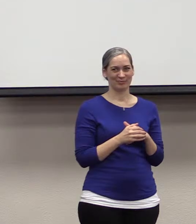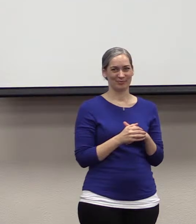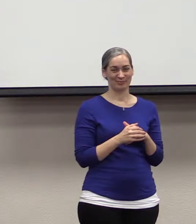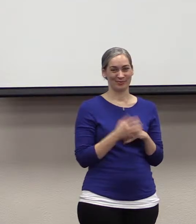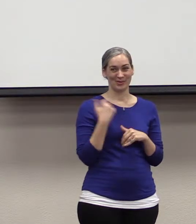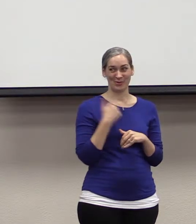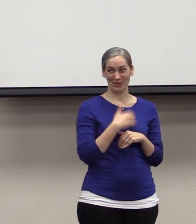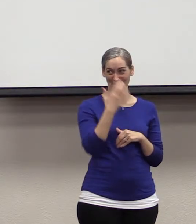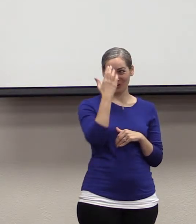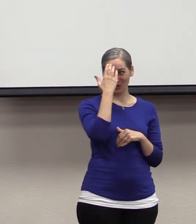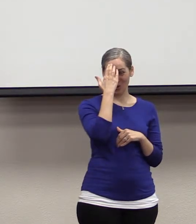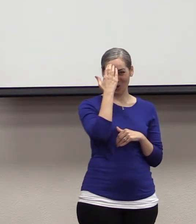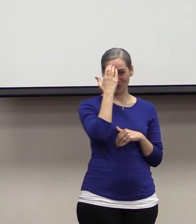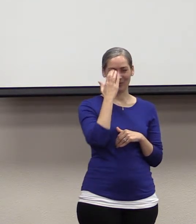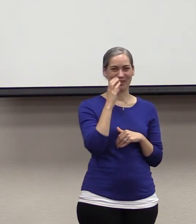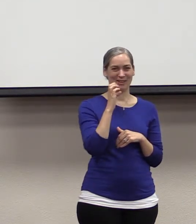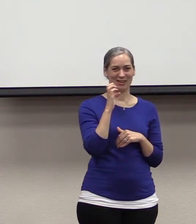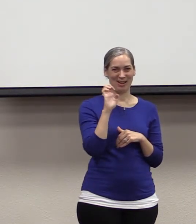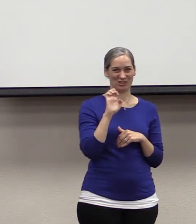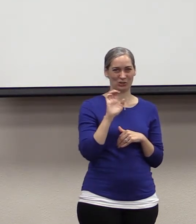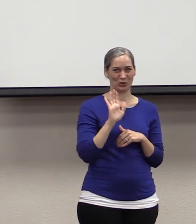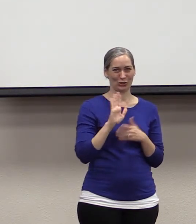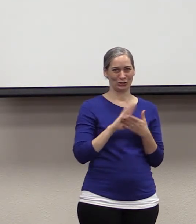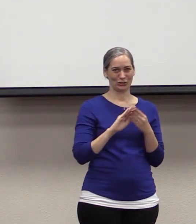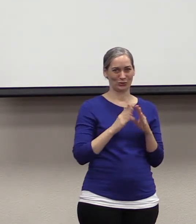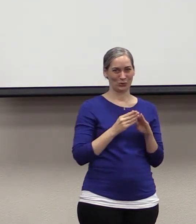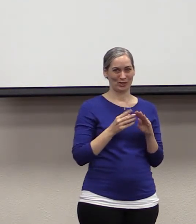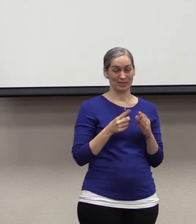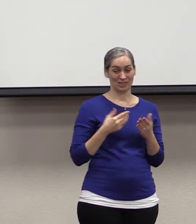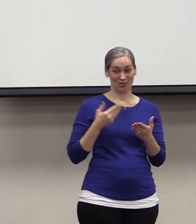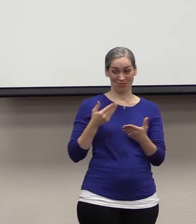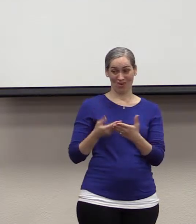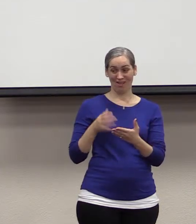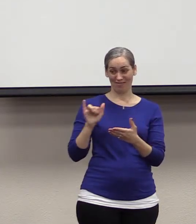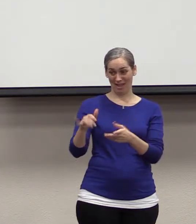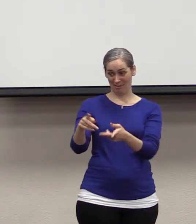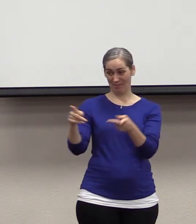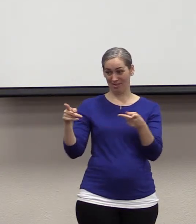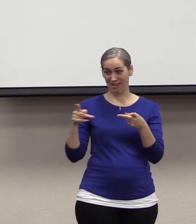So we know the story of Esther. She ended up where she was, perhaps not